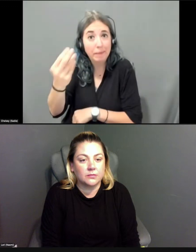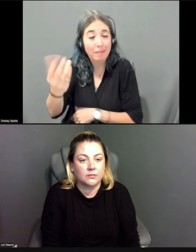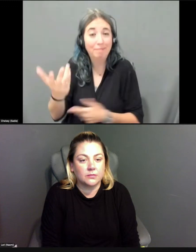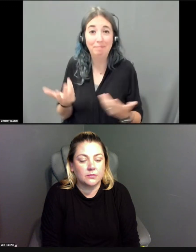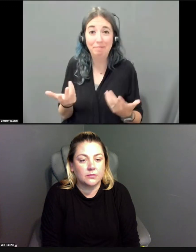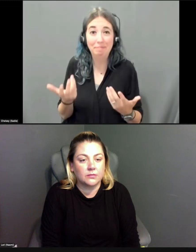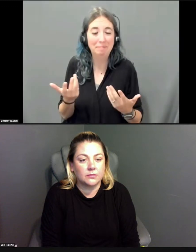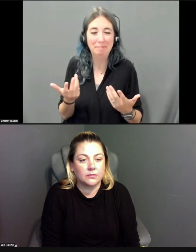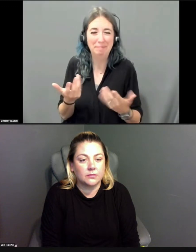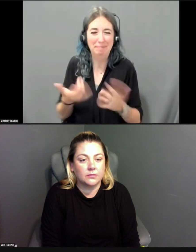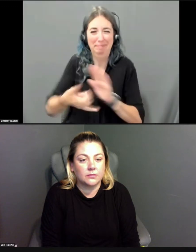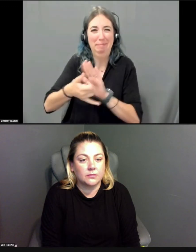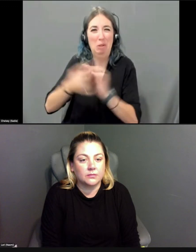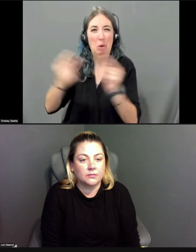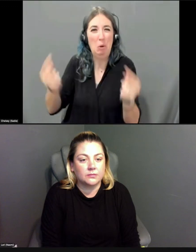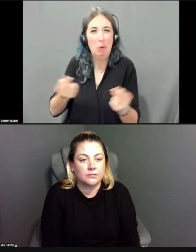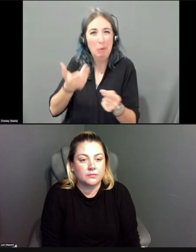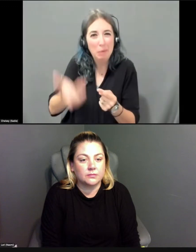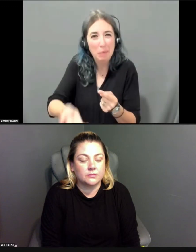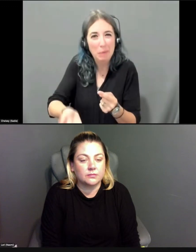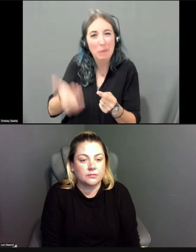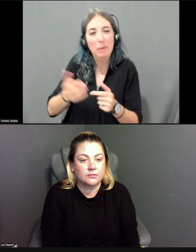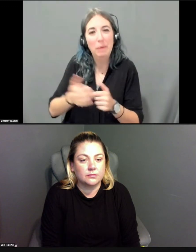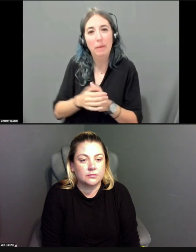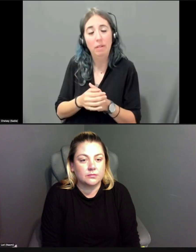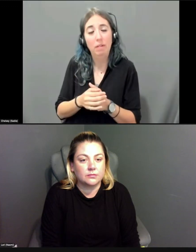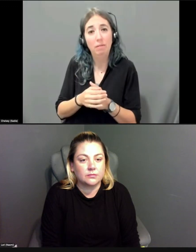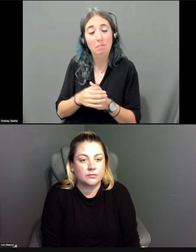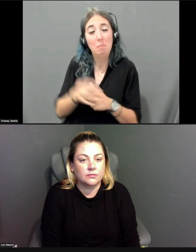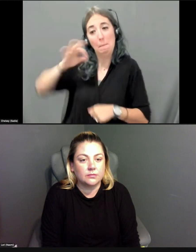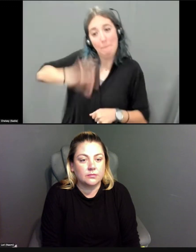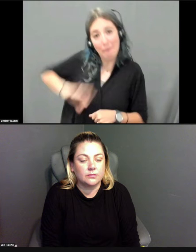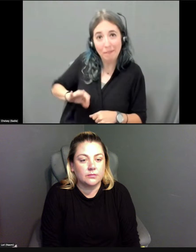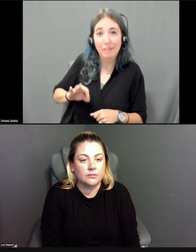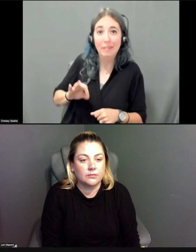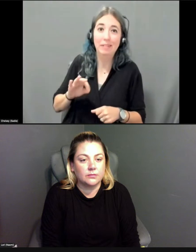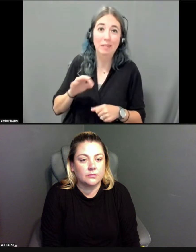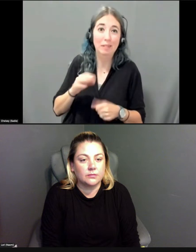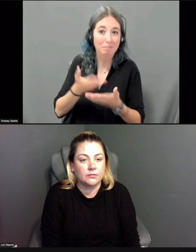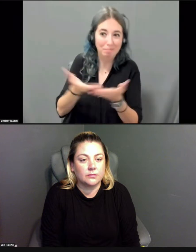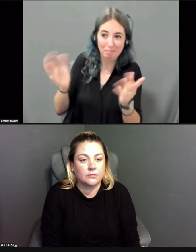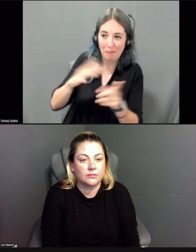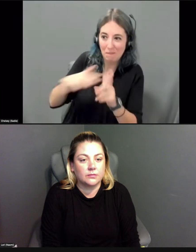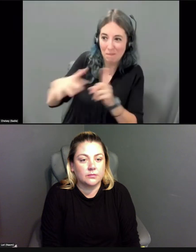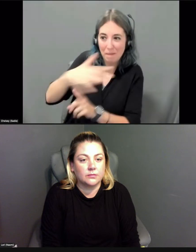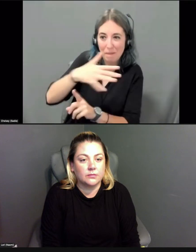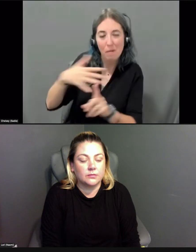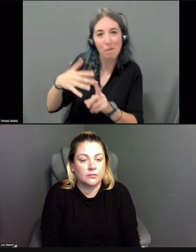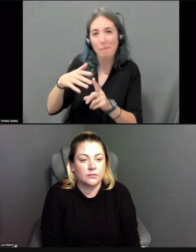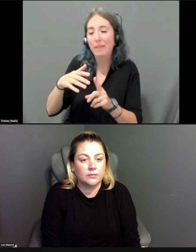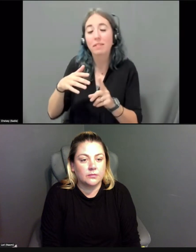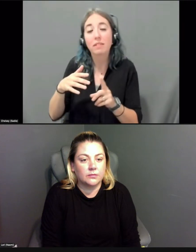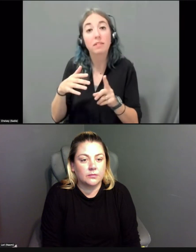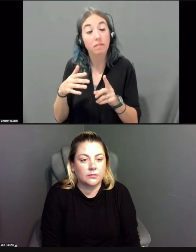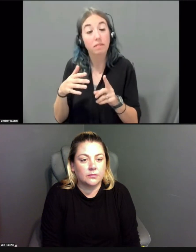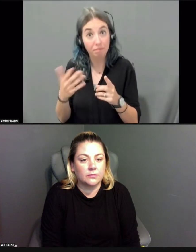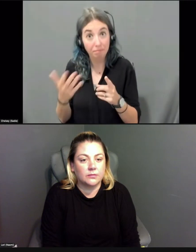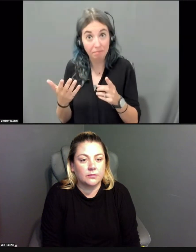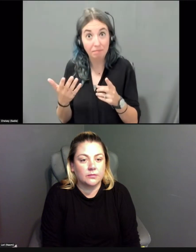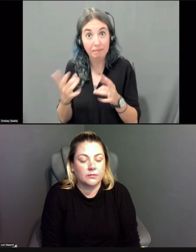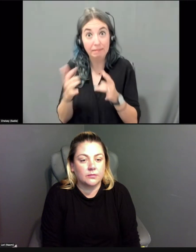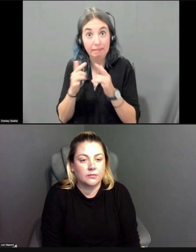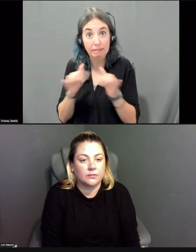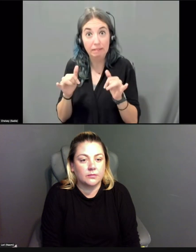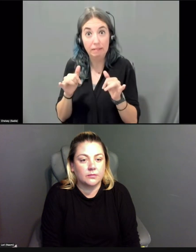It's out there. It's probably helping you more than it's hurting you. But there's always this fear of, oh